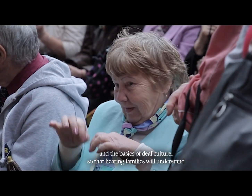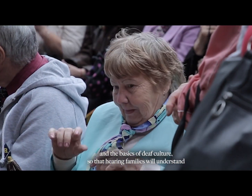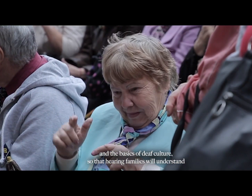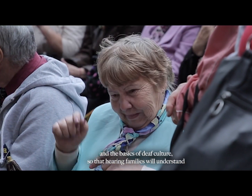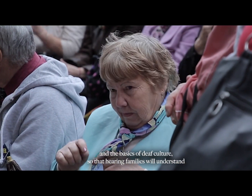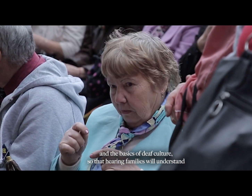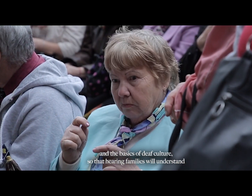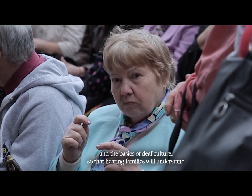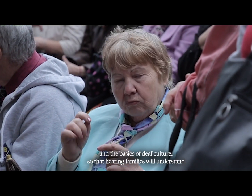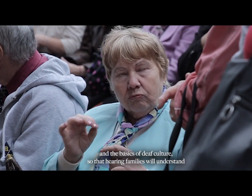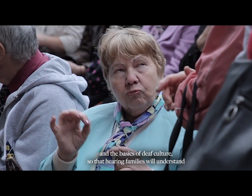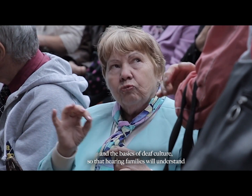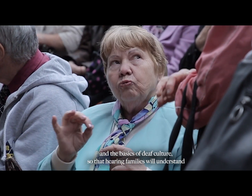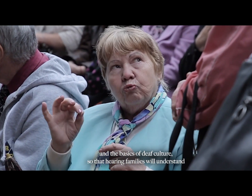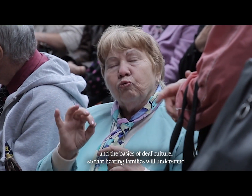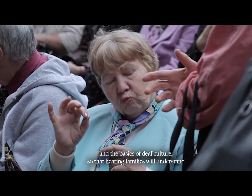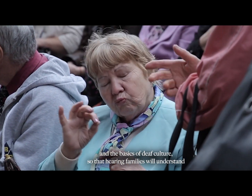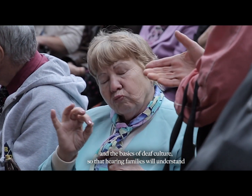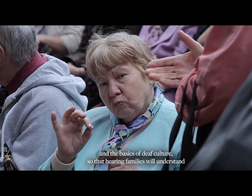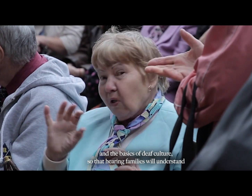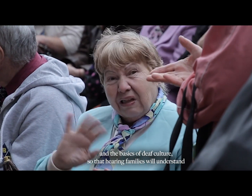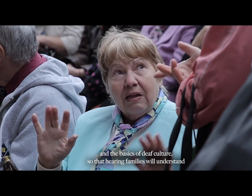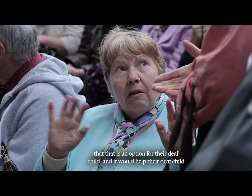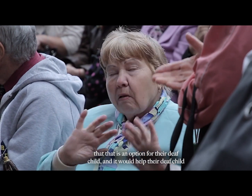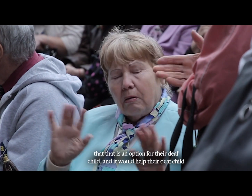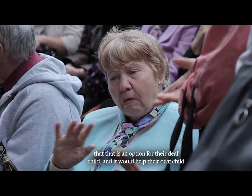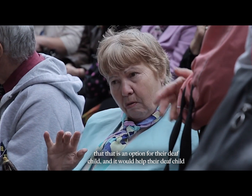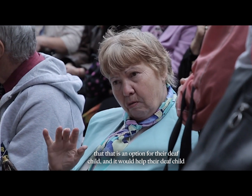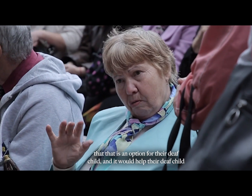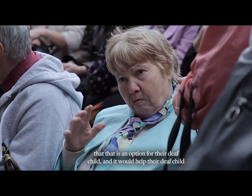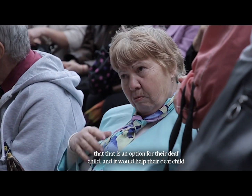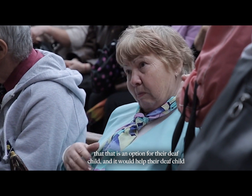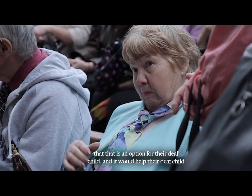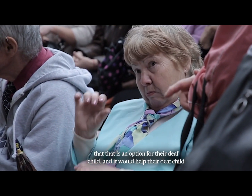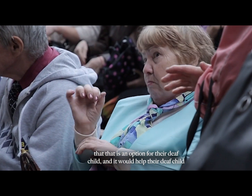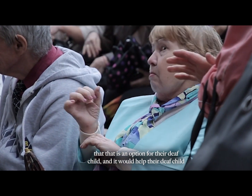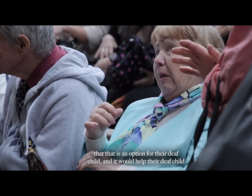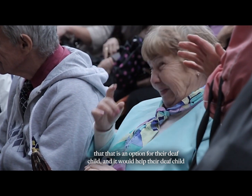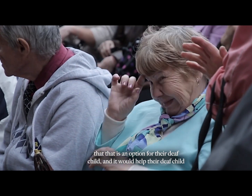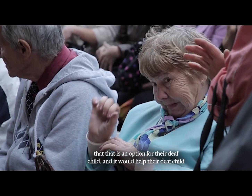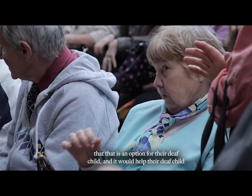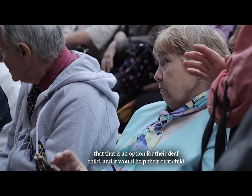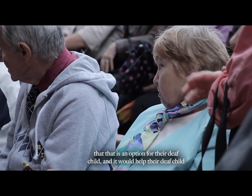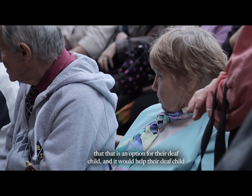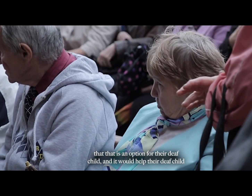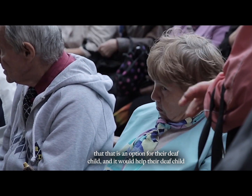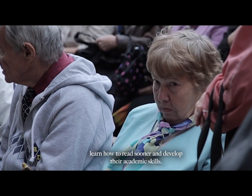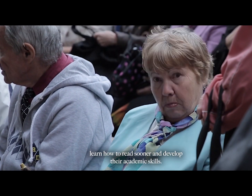of deaf culture so that hearing families will understand that that is an option for their deaf child, and that it would help their deaf child learn